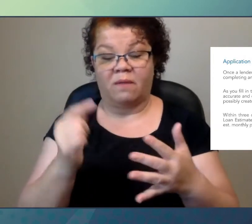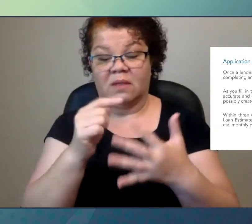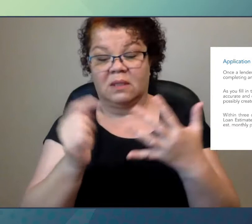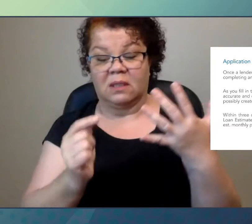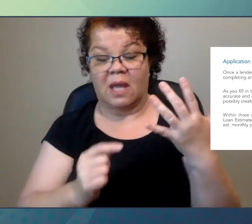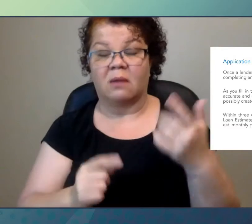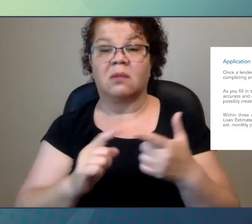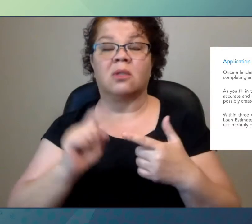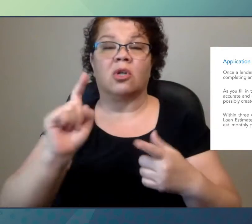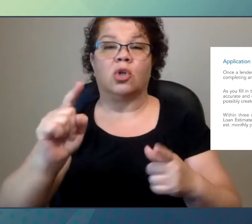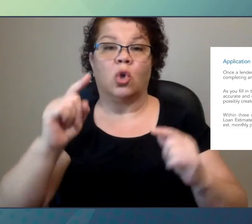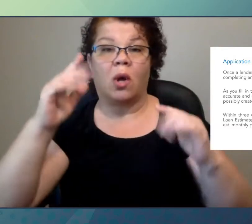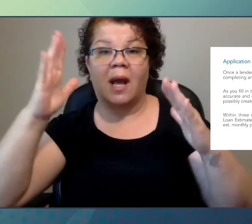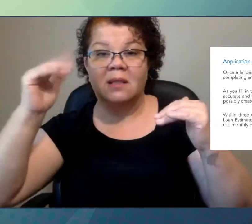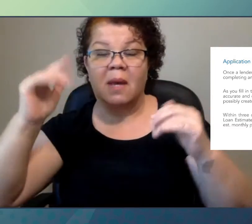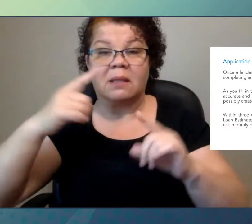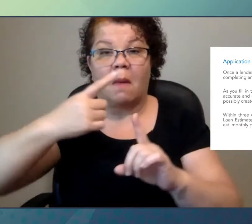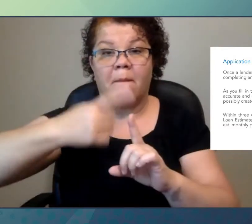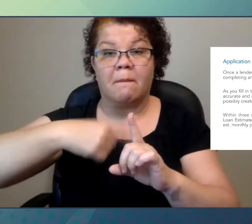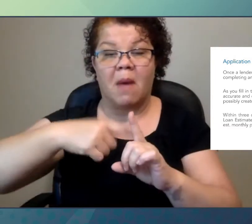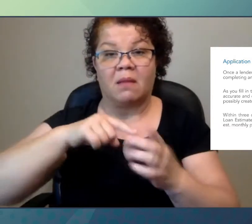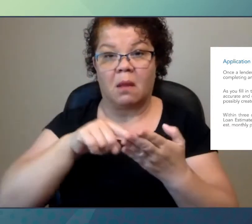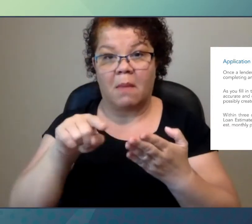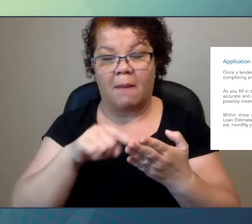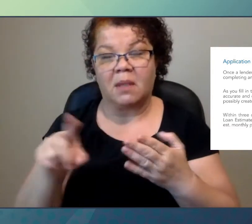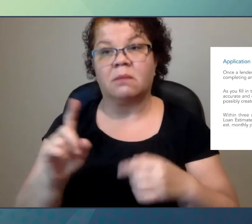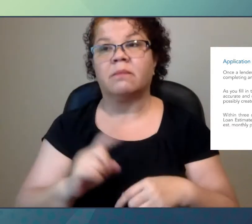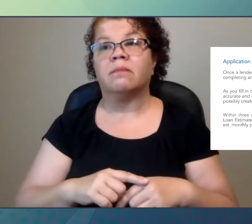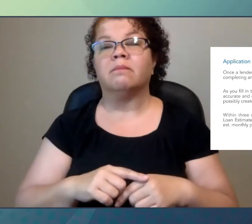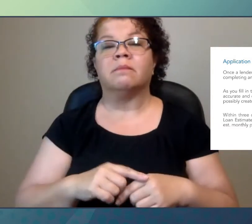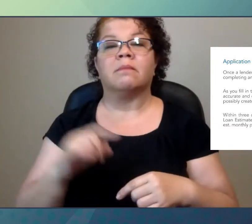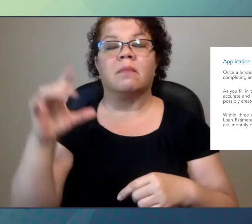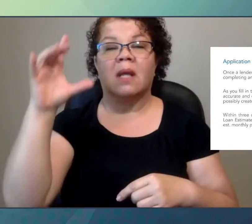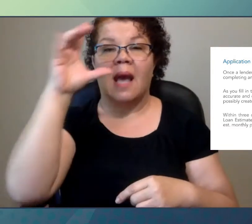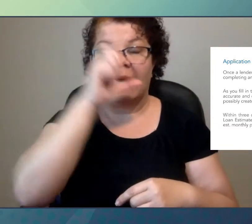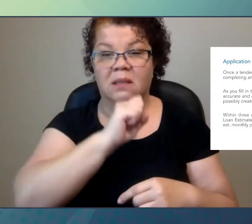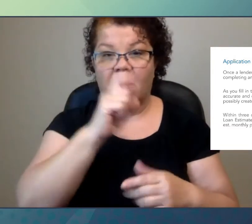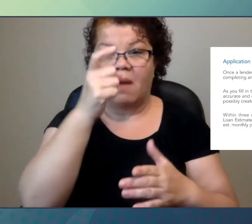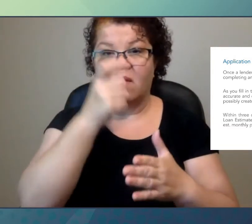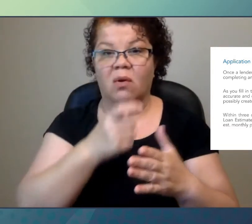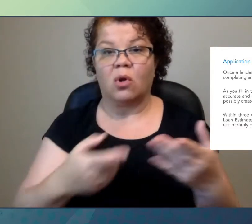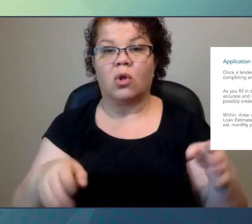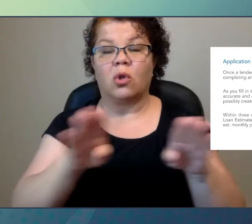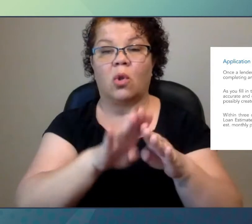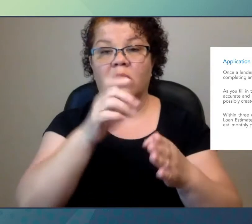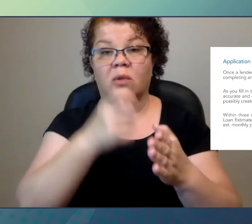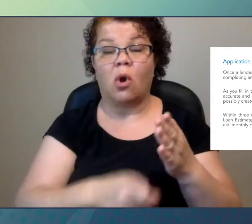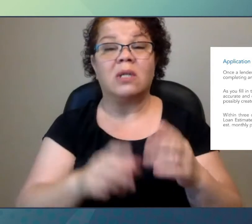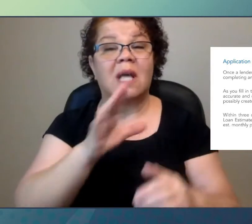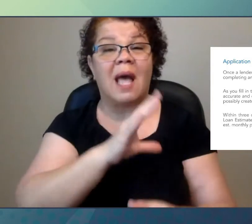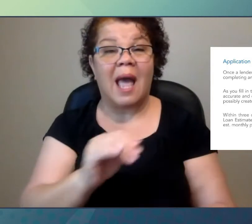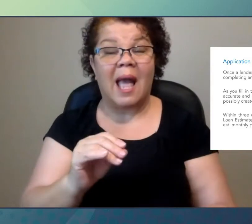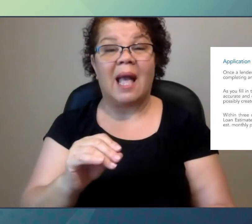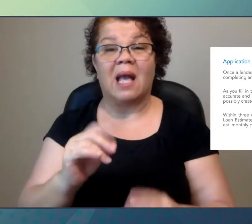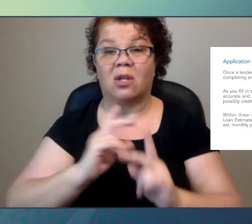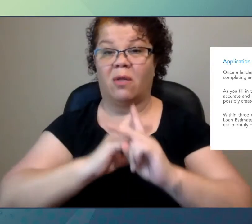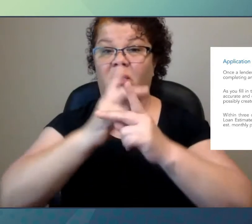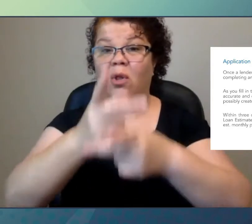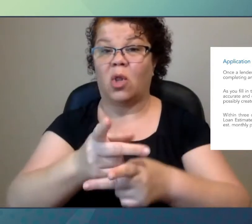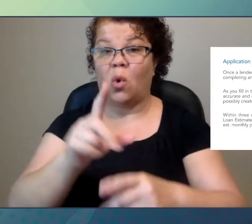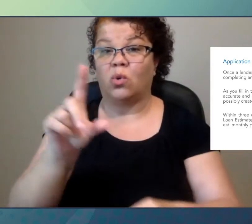expected monthly payments, the estimated closing cost, and the loan terms. Again, this is a document